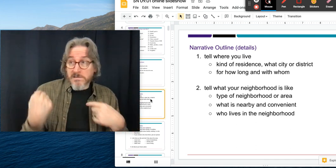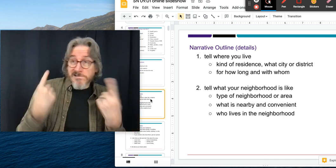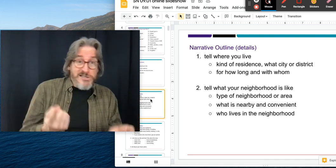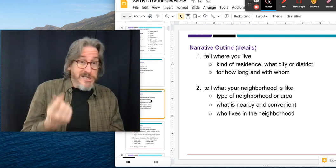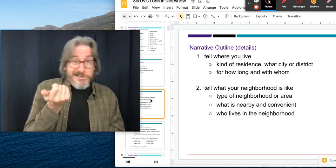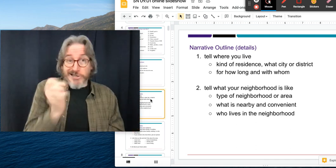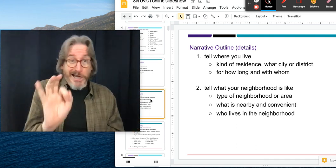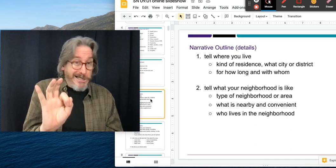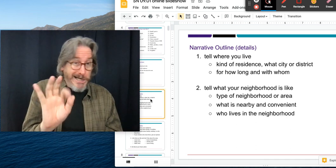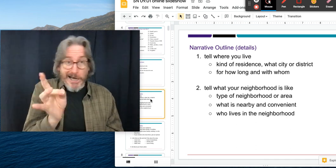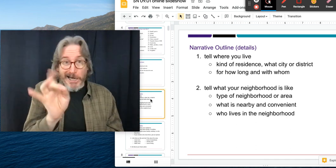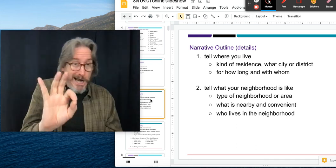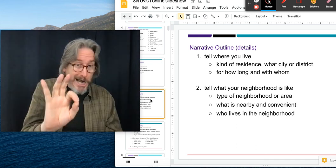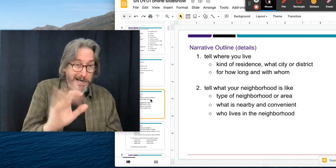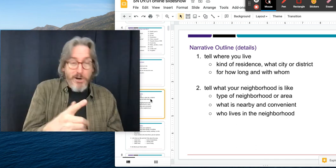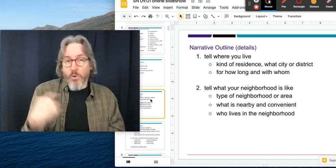since